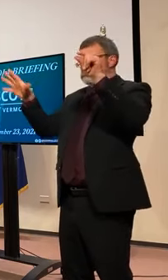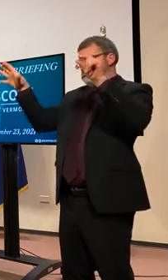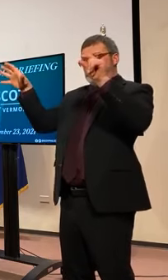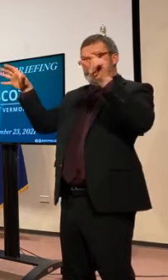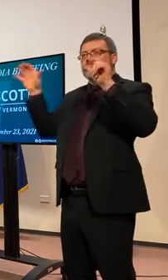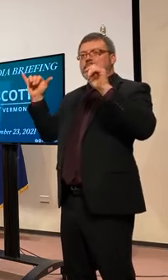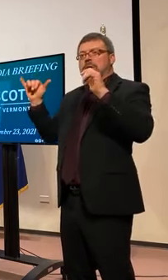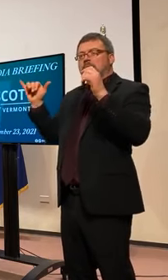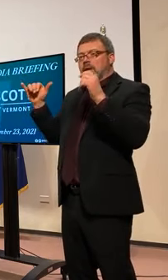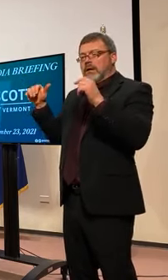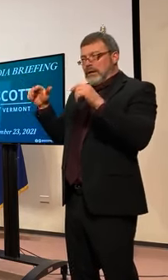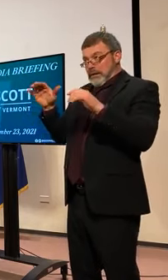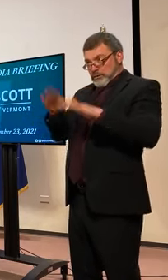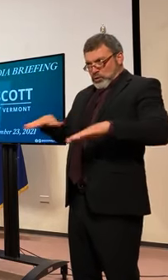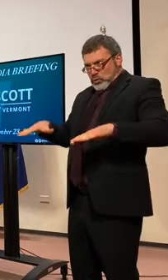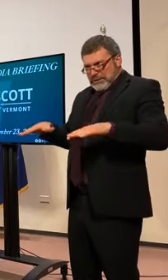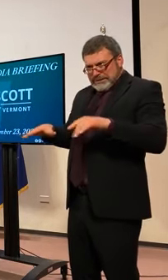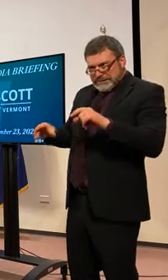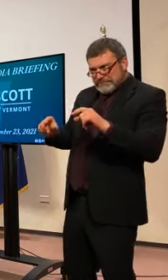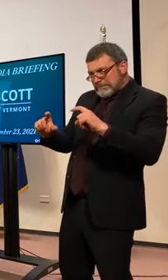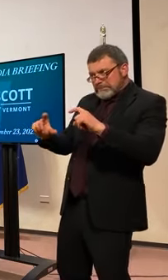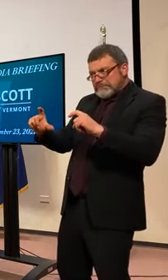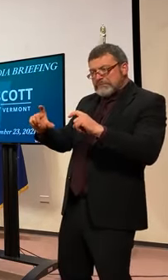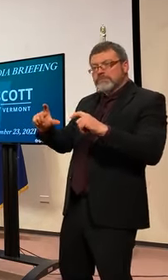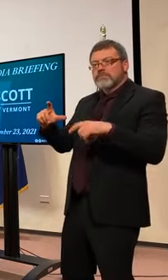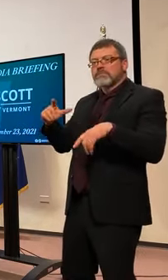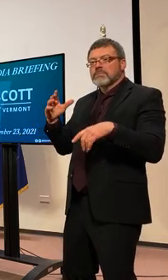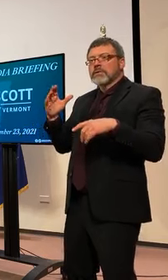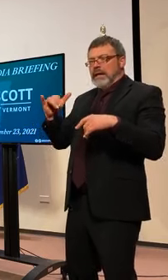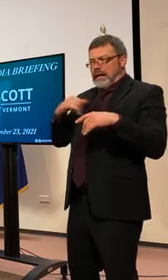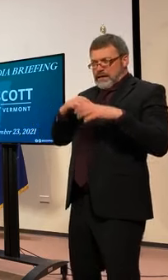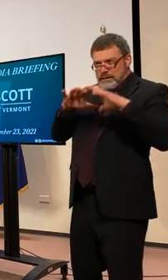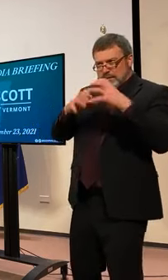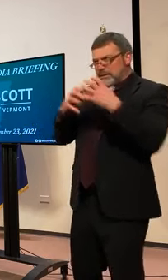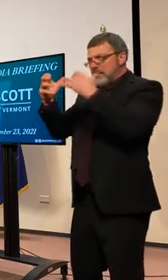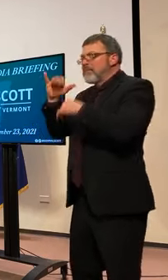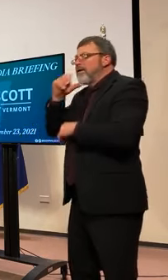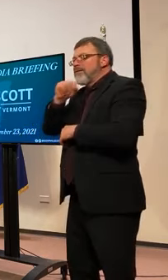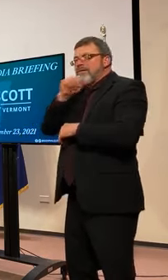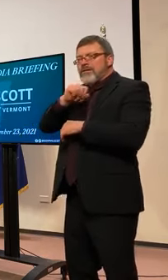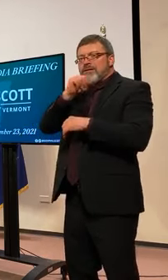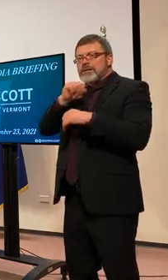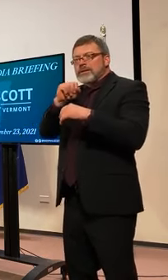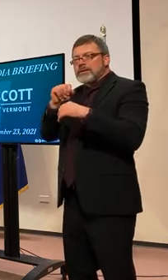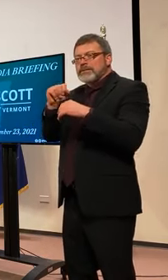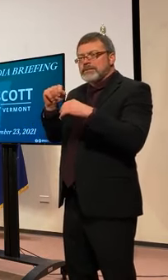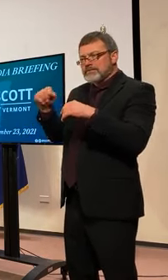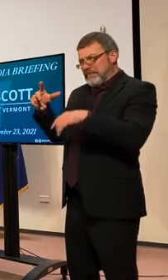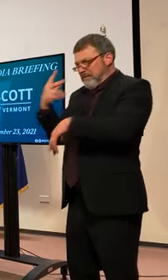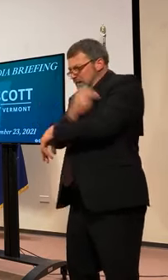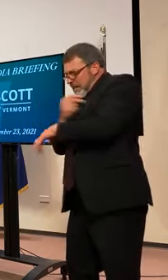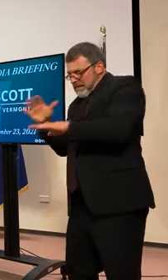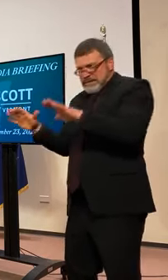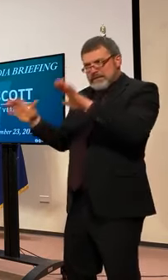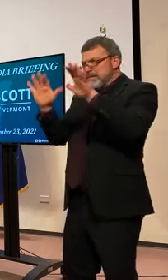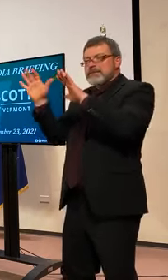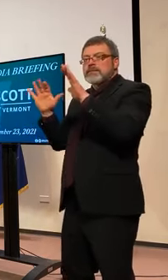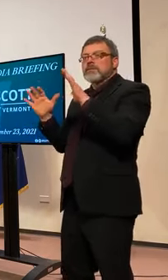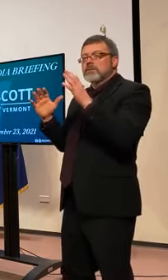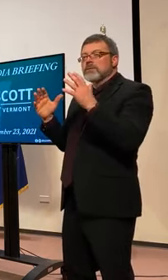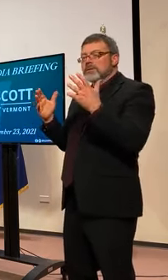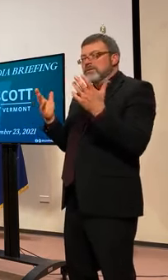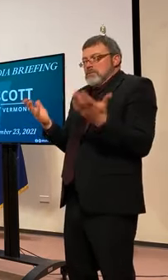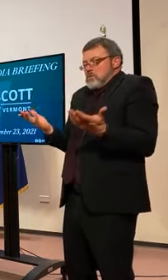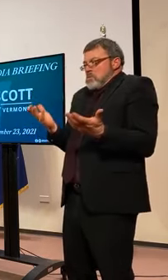yet vaccinated, and then a smaller group of kids under age 5. So there still is, as the governor kind of alluded